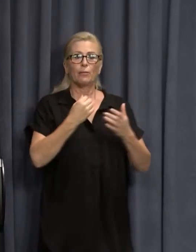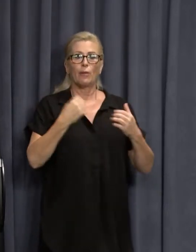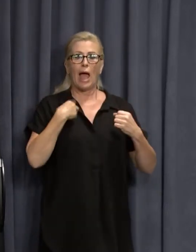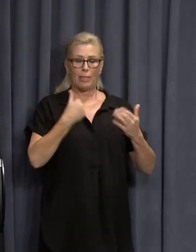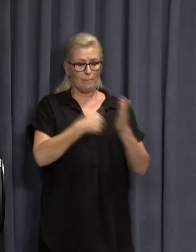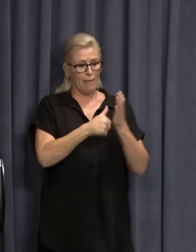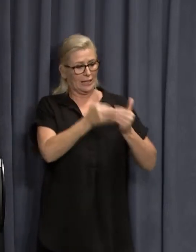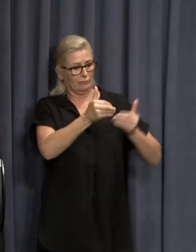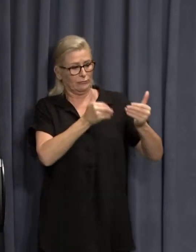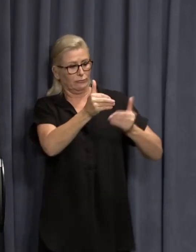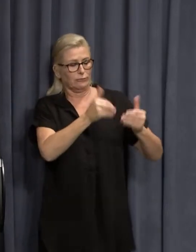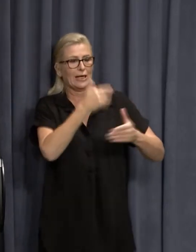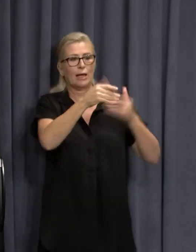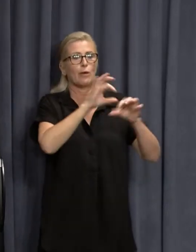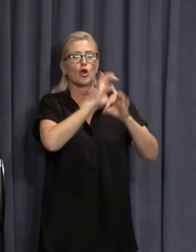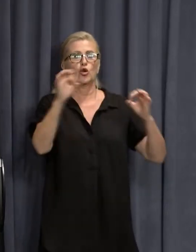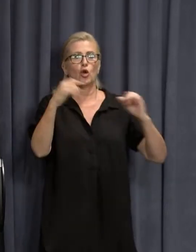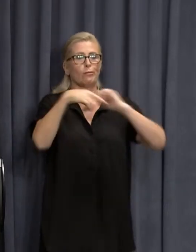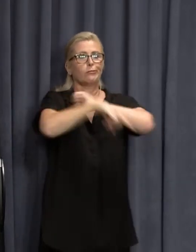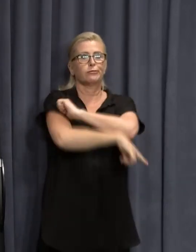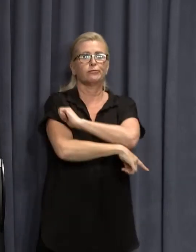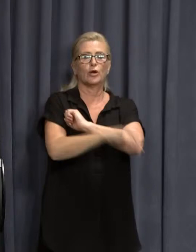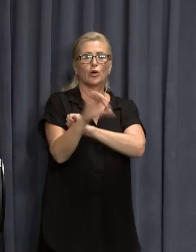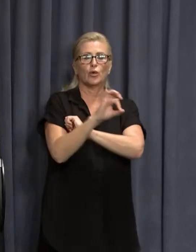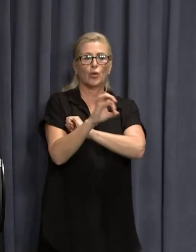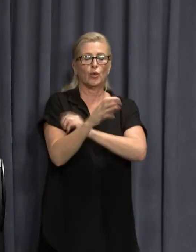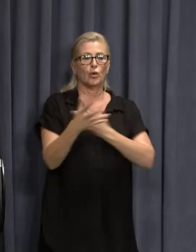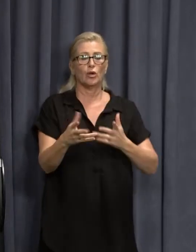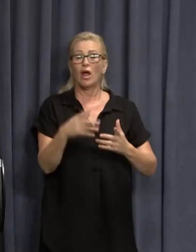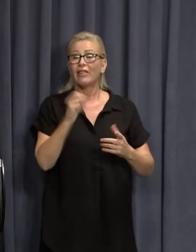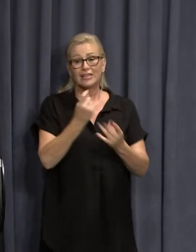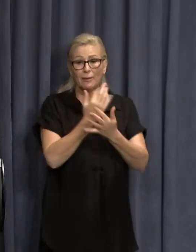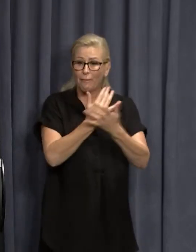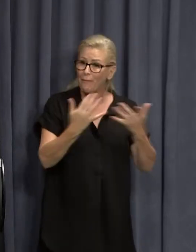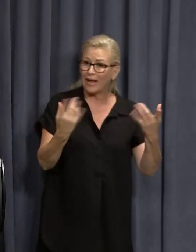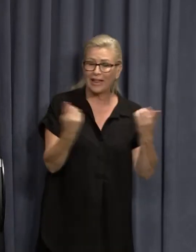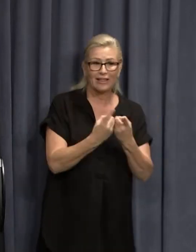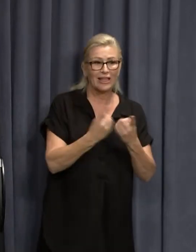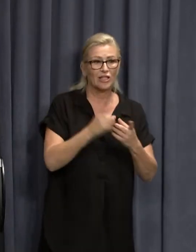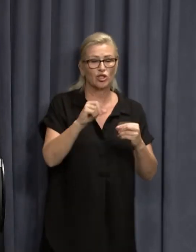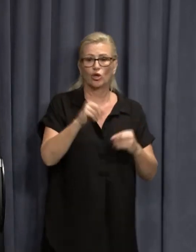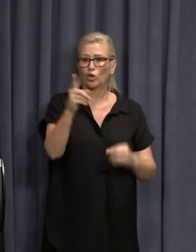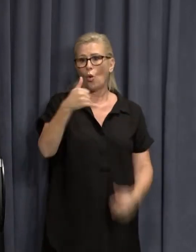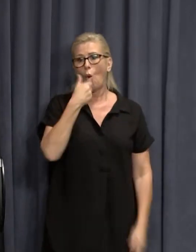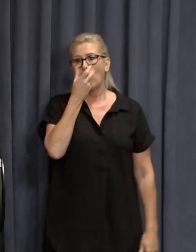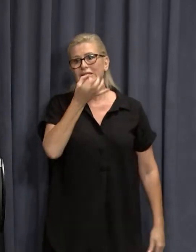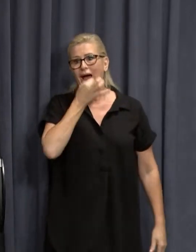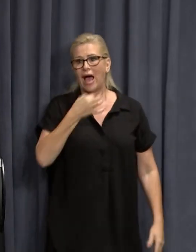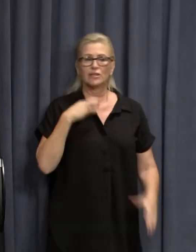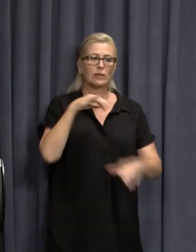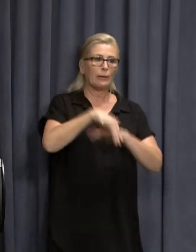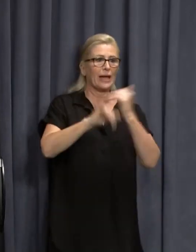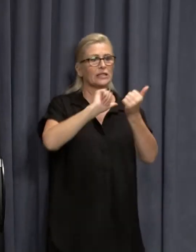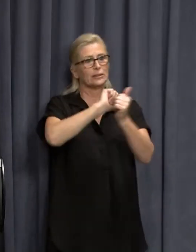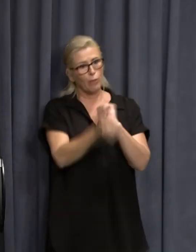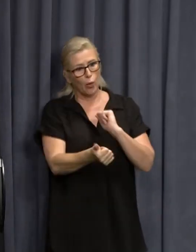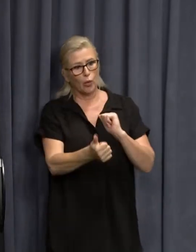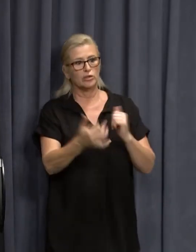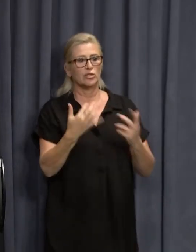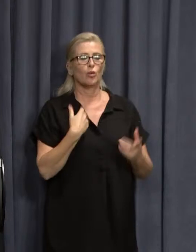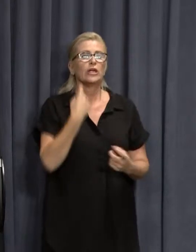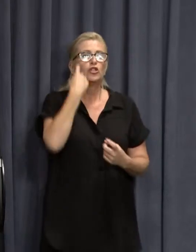far better than any other state in Australia. But there's multiple other things you do at any point in time. You know, you always ask me about sport. We're trying to work through the rules that we'll